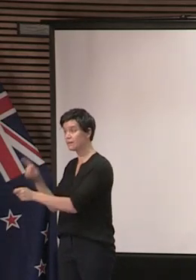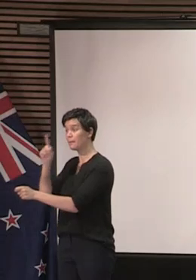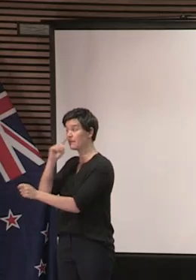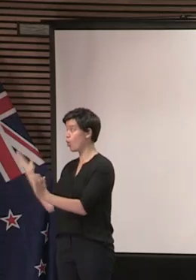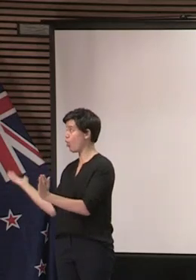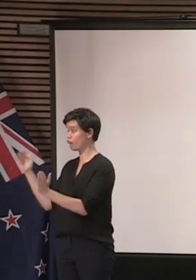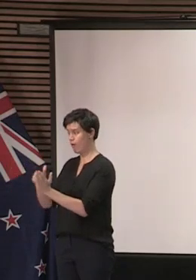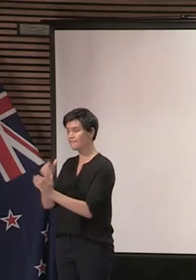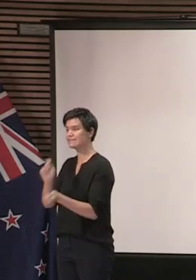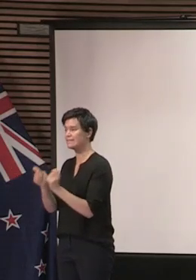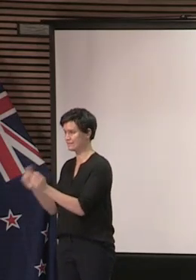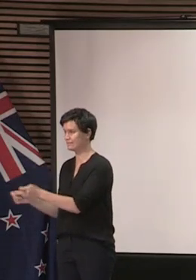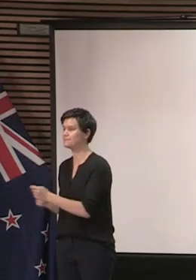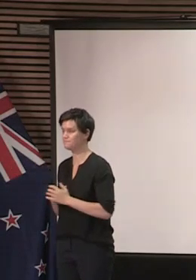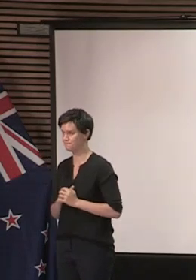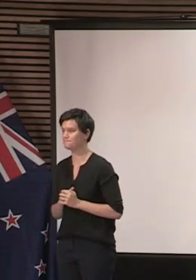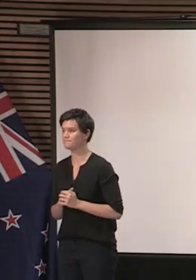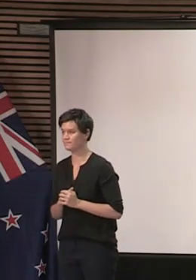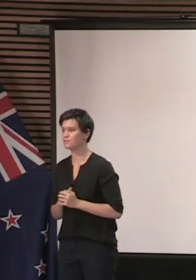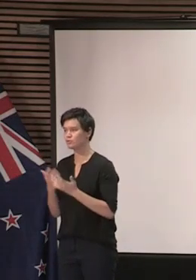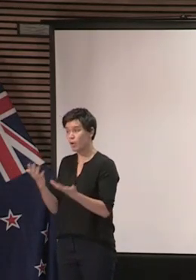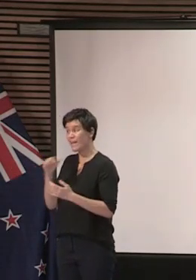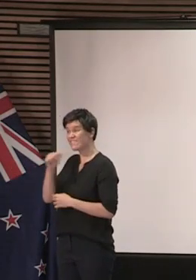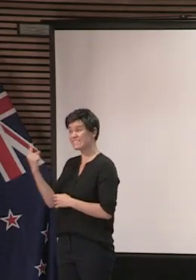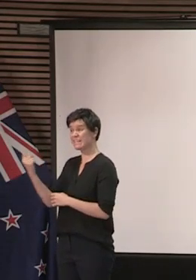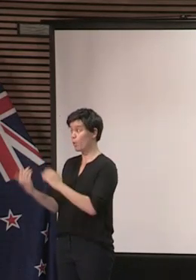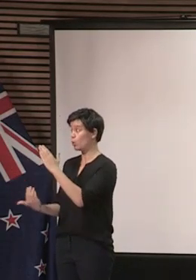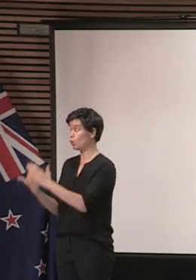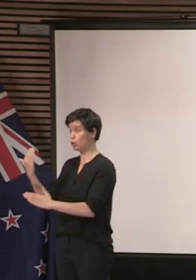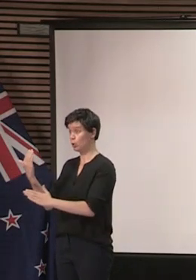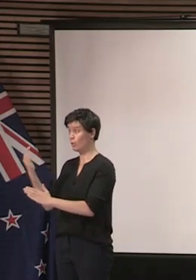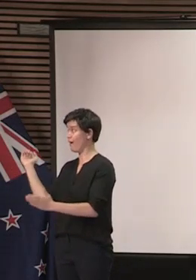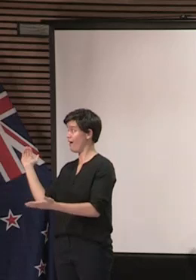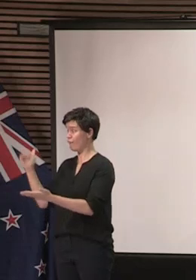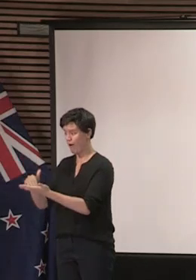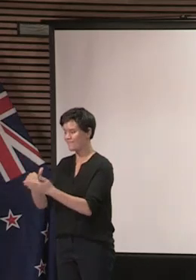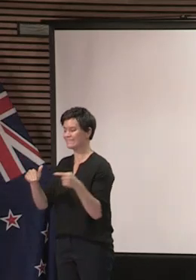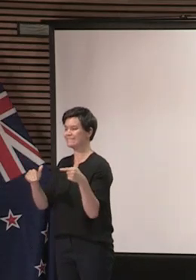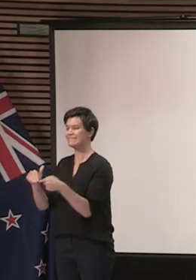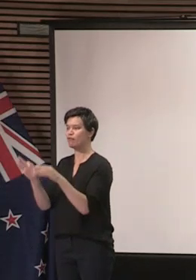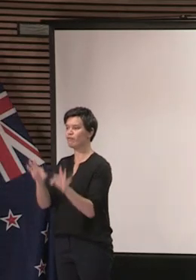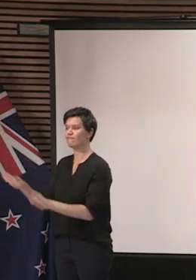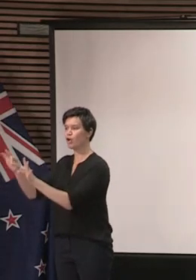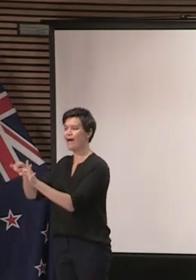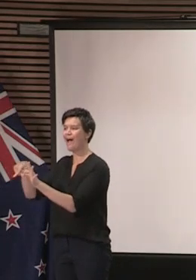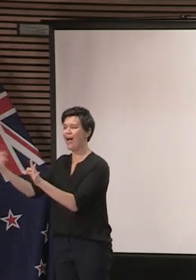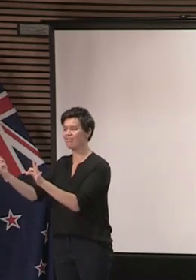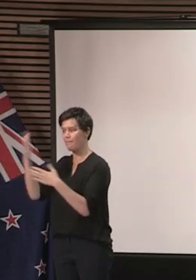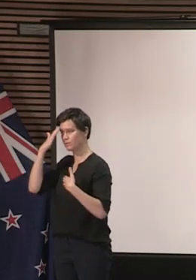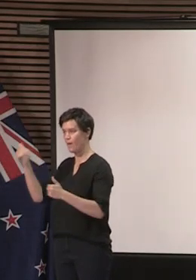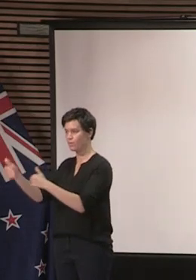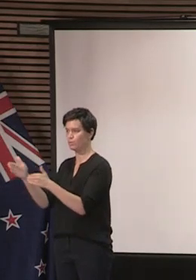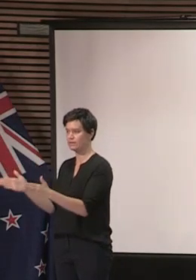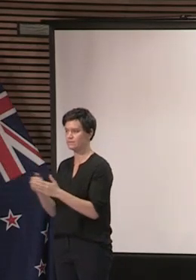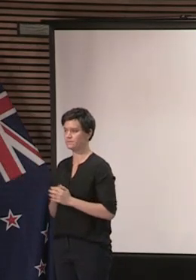might require admission to be diverted to either whakatane or other DHBs. Do you know roughly how many staff and other people connected with